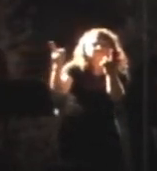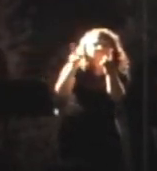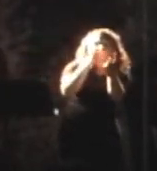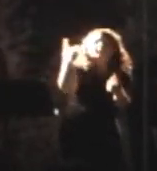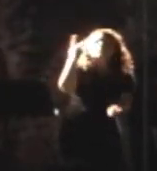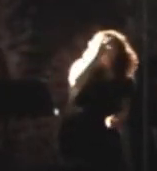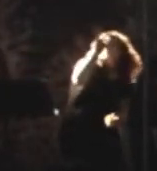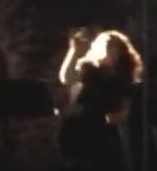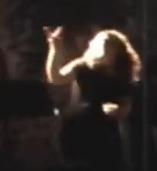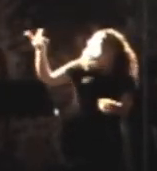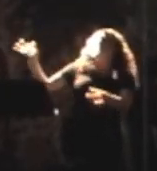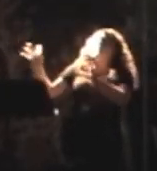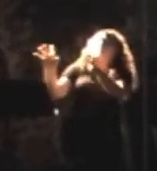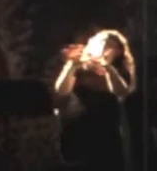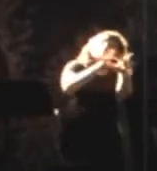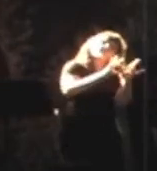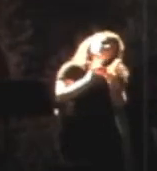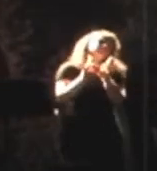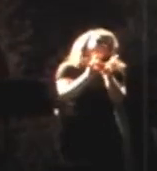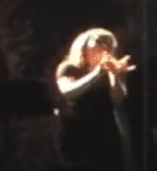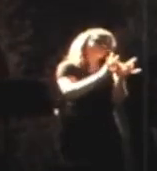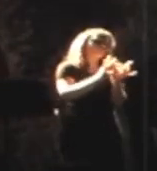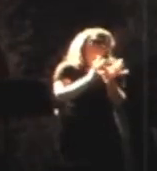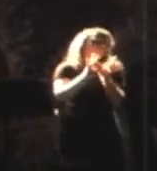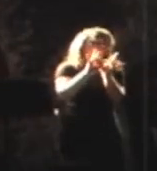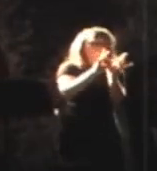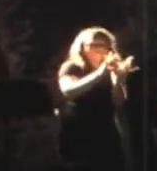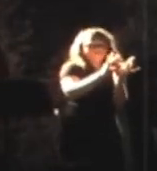takes too long